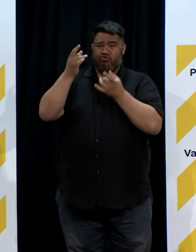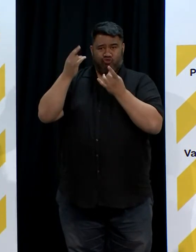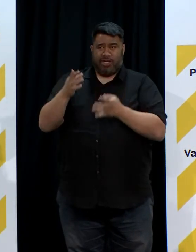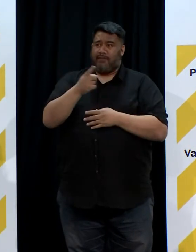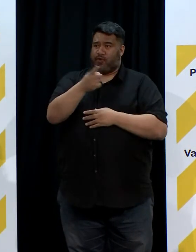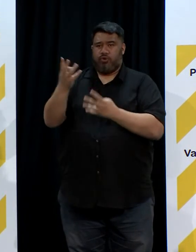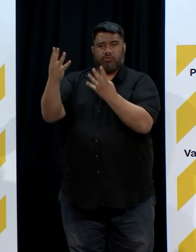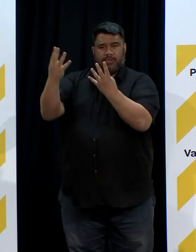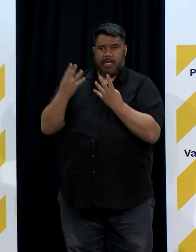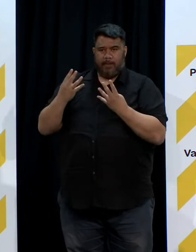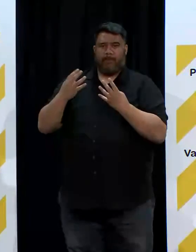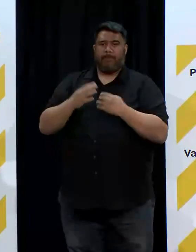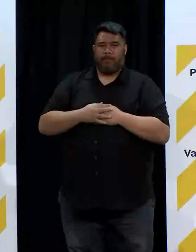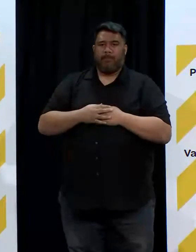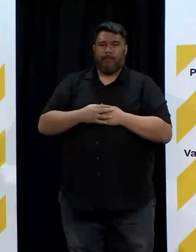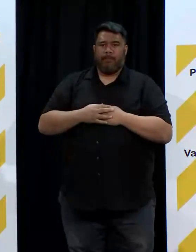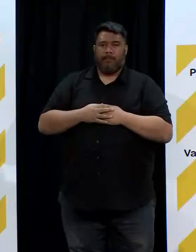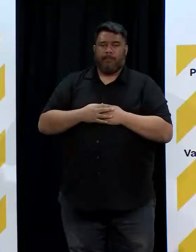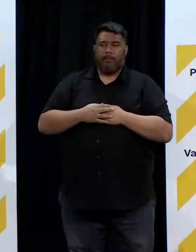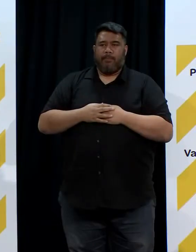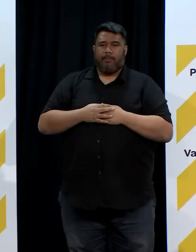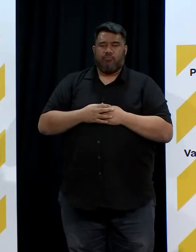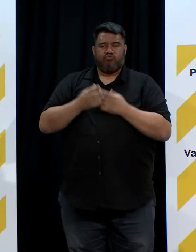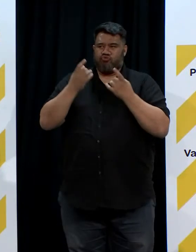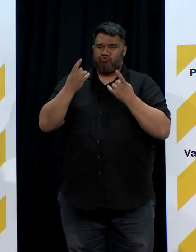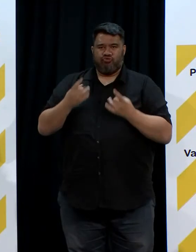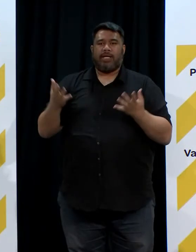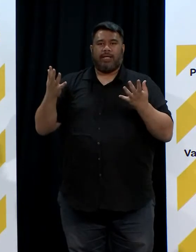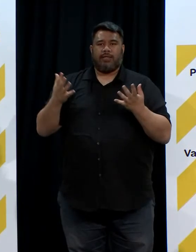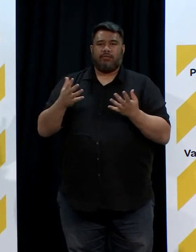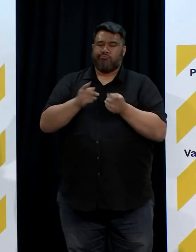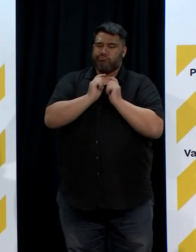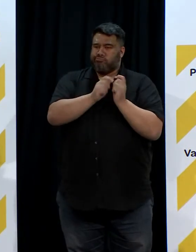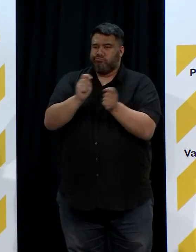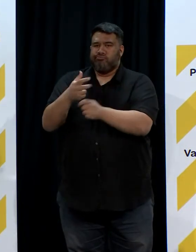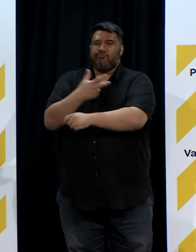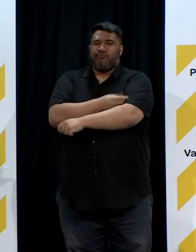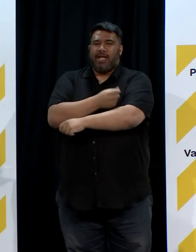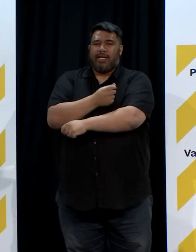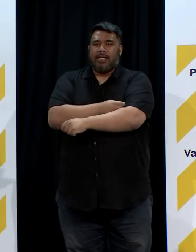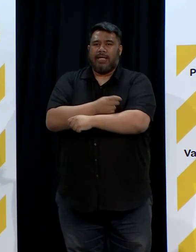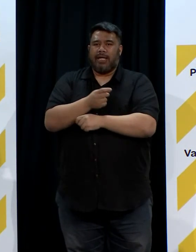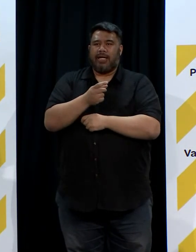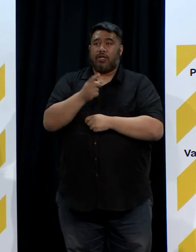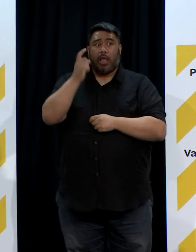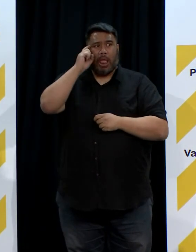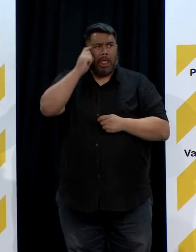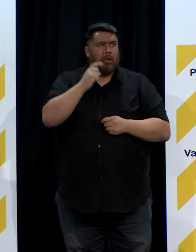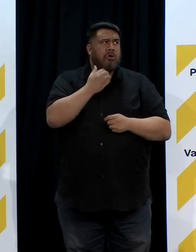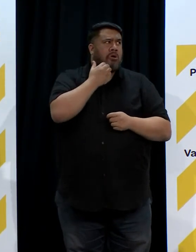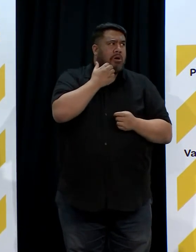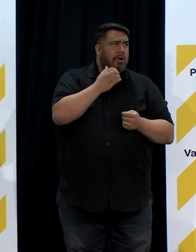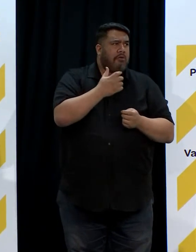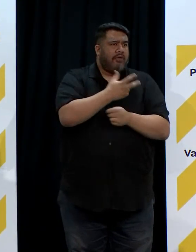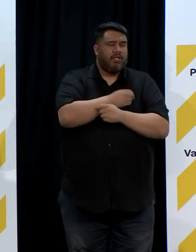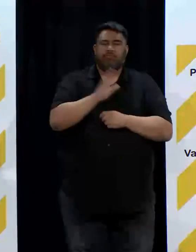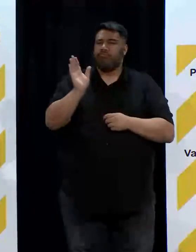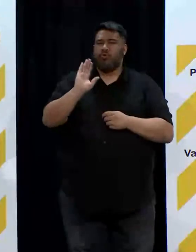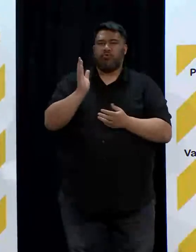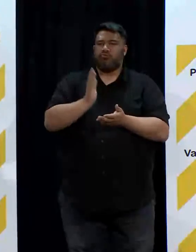There are spots available for people to go out to get vaccinated. So this is not about a shortage in Auckland. We now